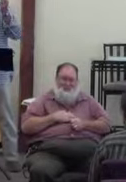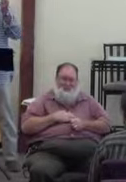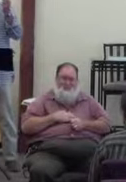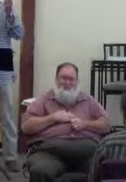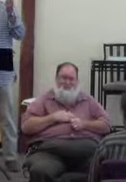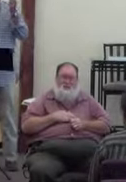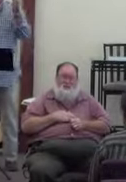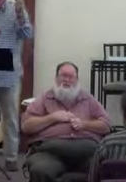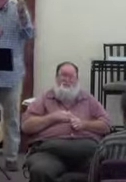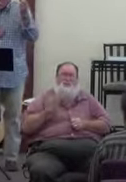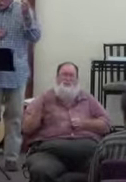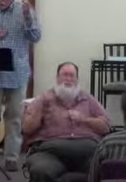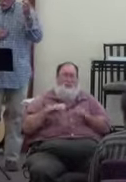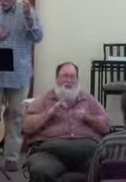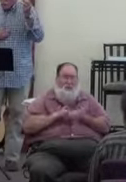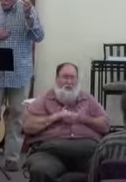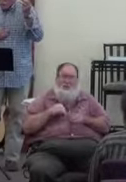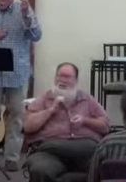He didn't send his son